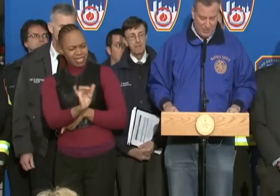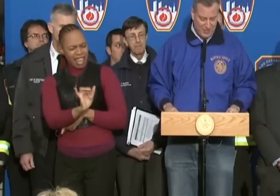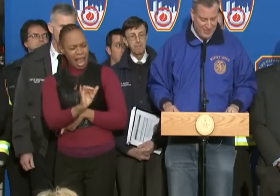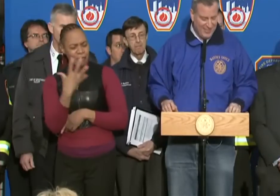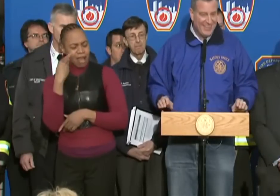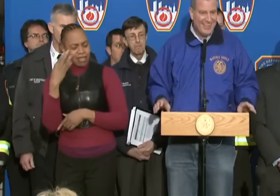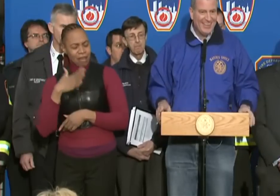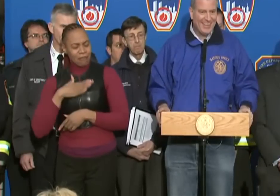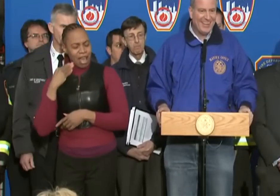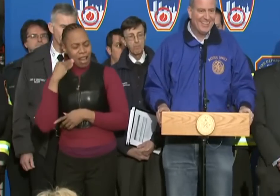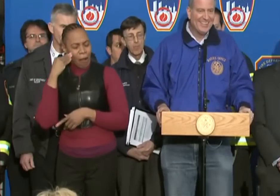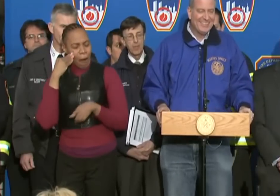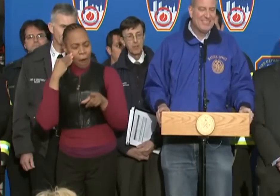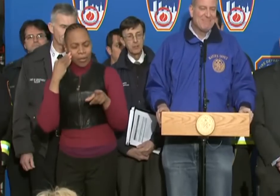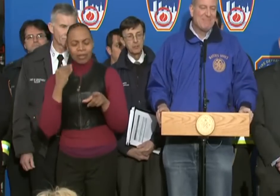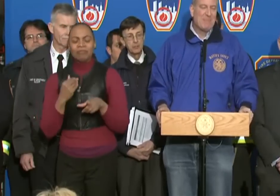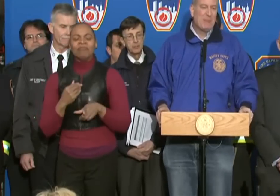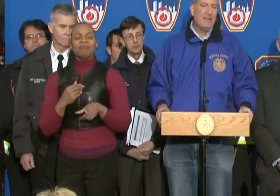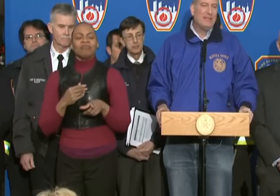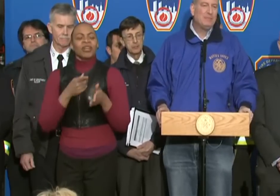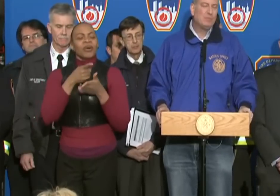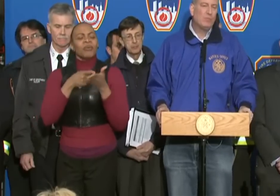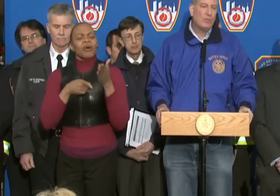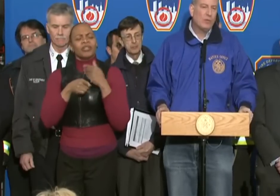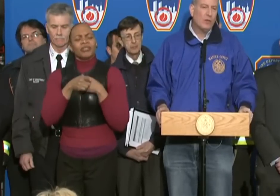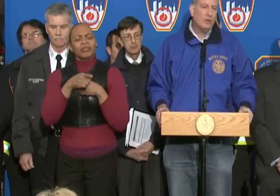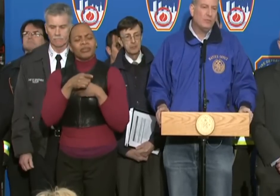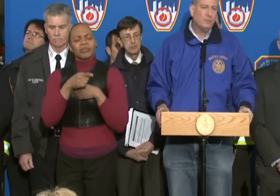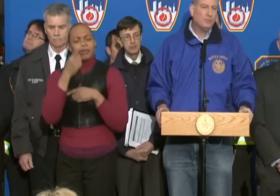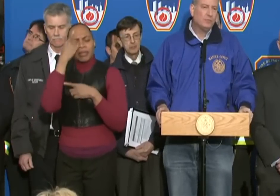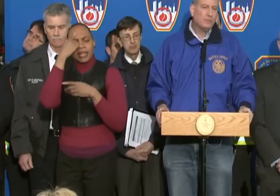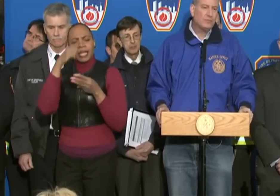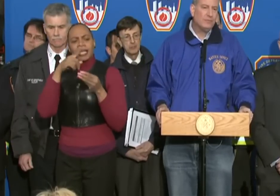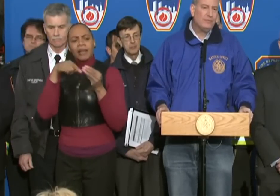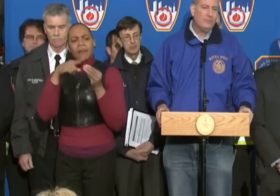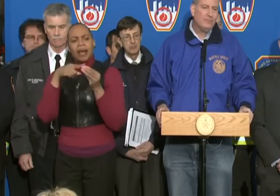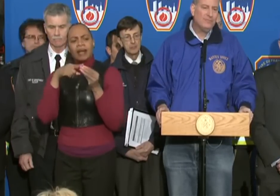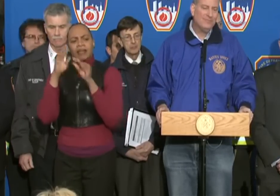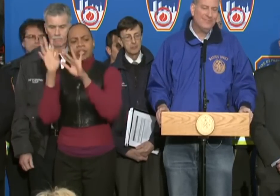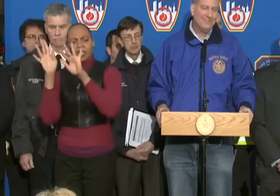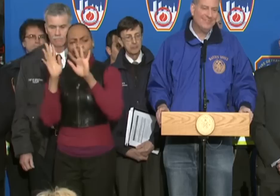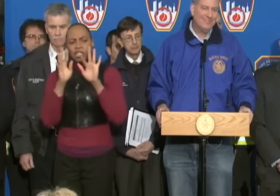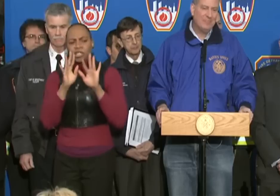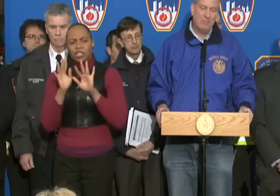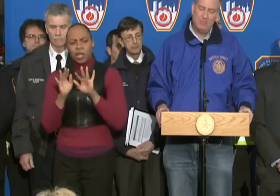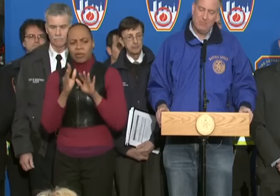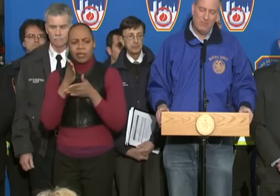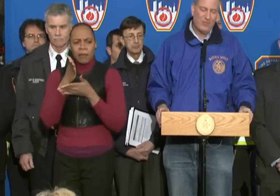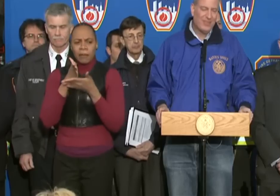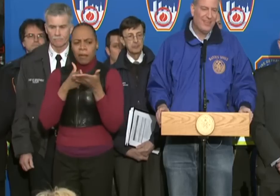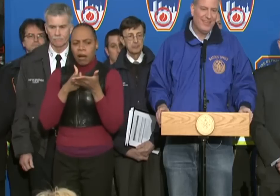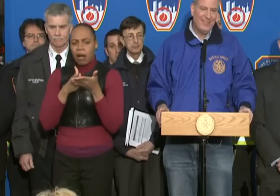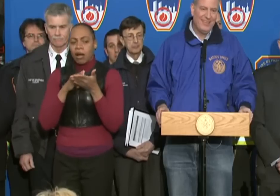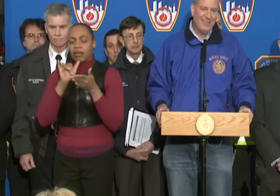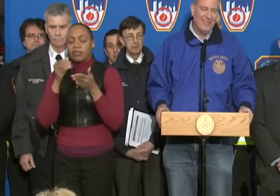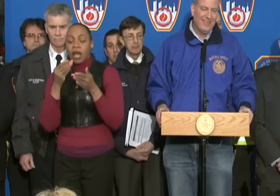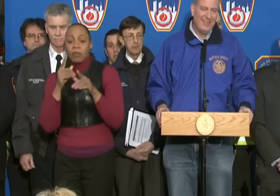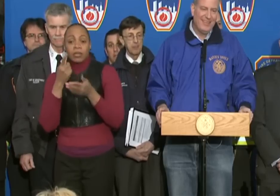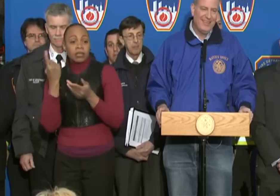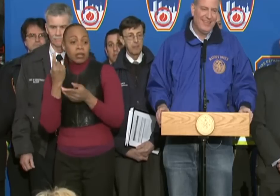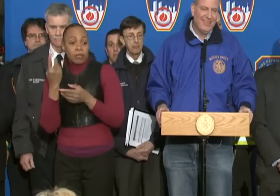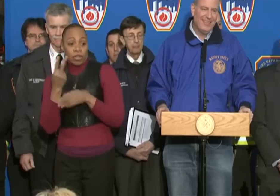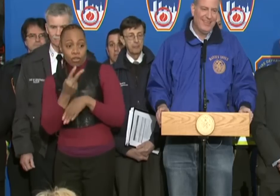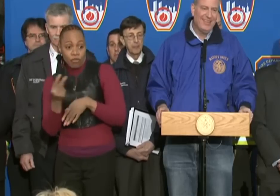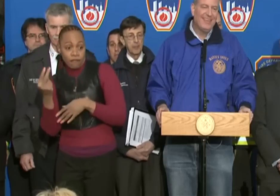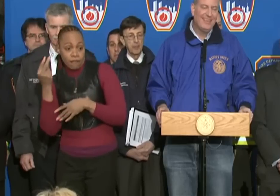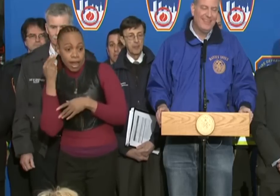outside my house. A little chillier. Yeah. What do you make of snow criticism? It kind of comes part of the job, and I was wondering if something that you reflected on as